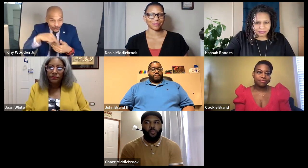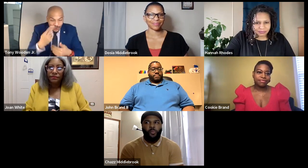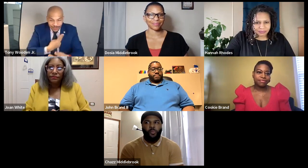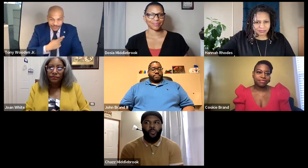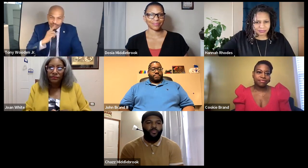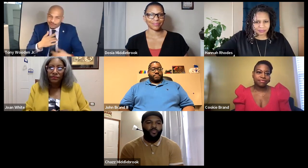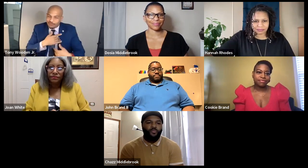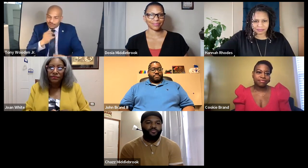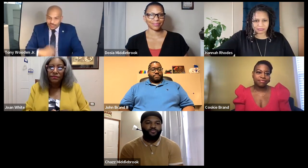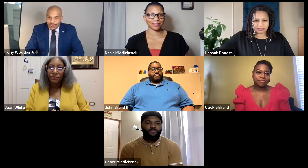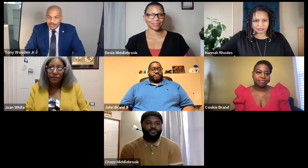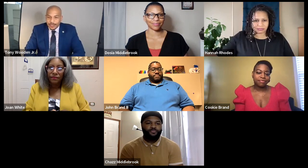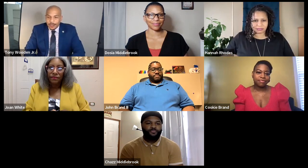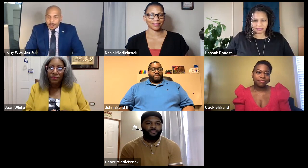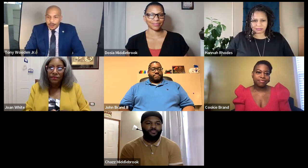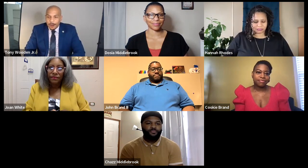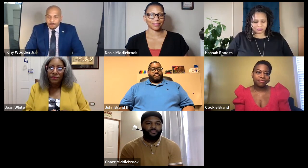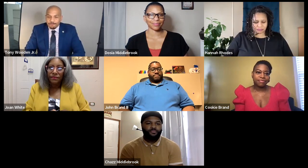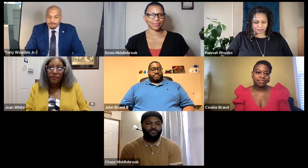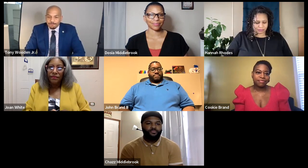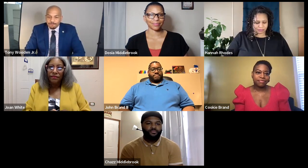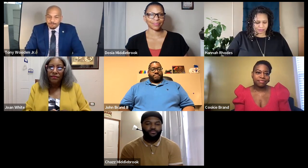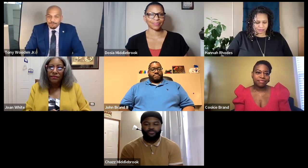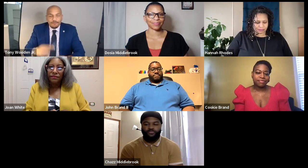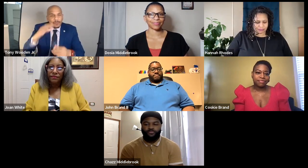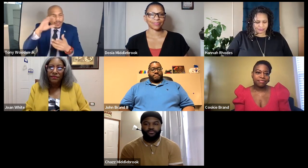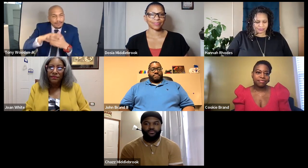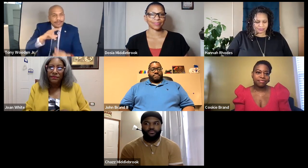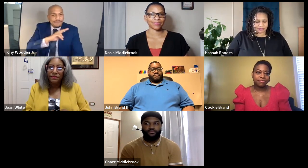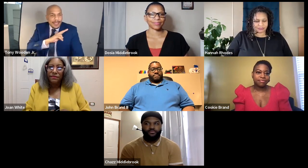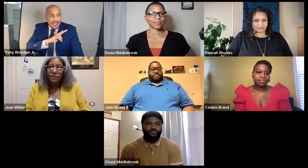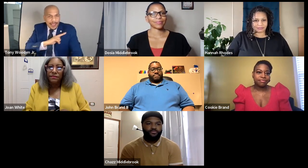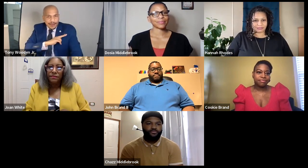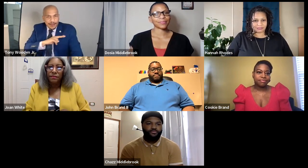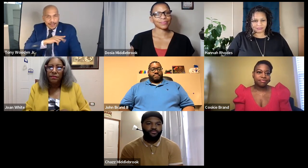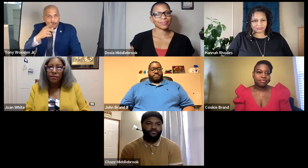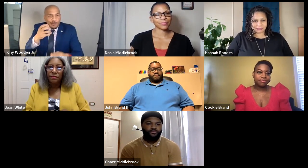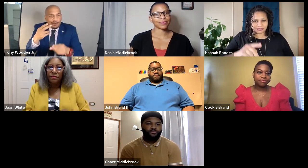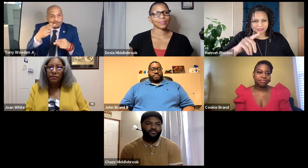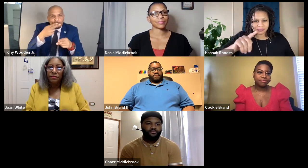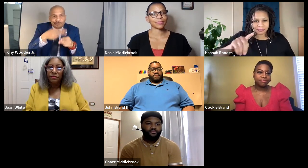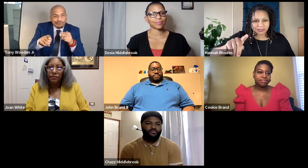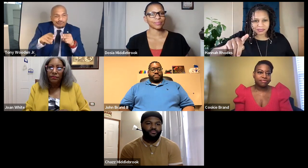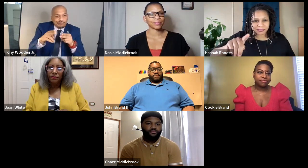So again, thank you all for joining us. I really, truly appreciate this time. I believe Hannah